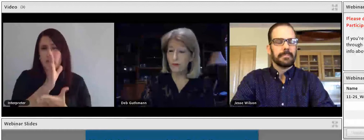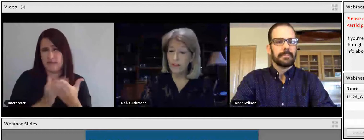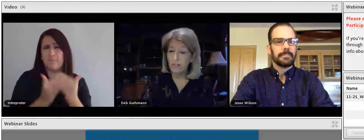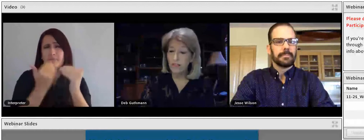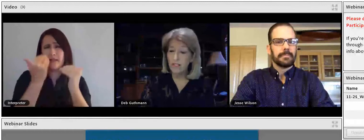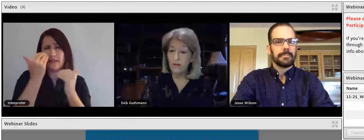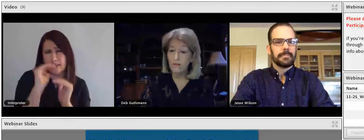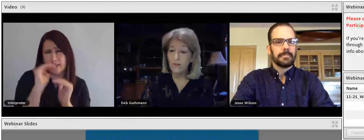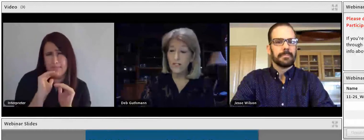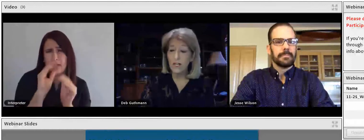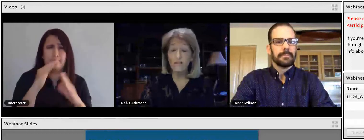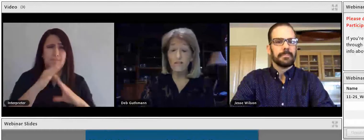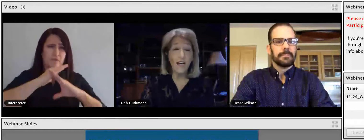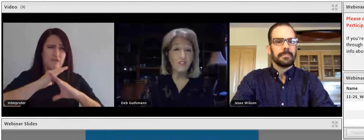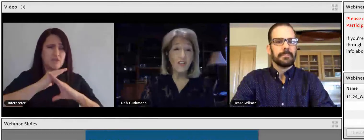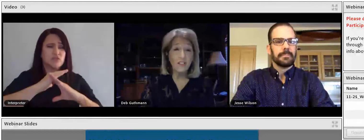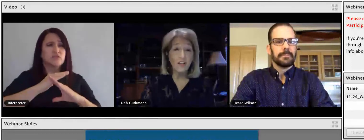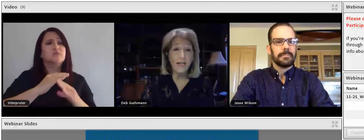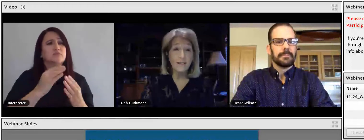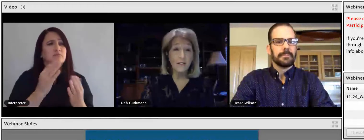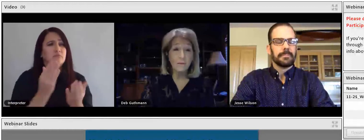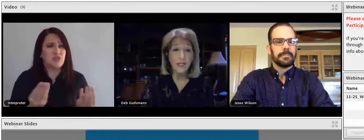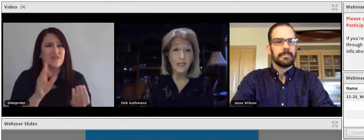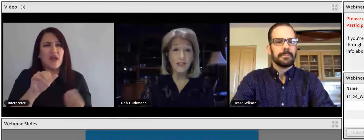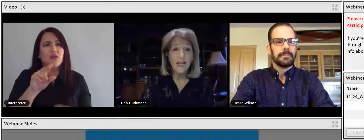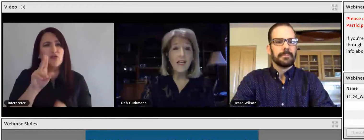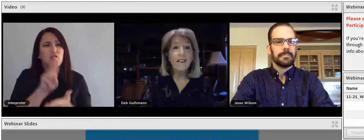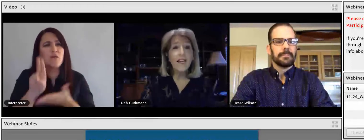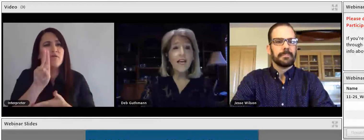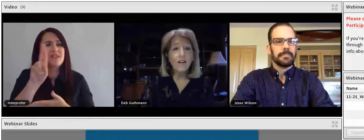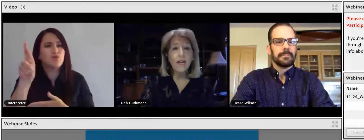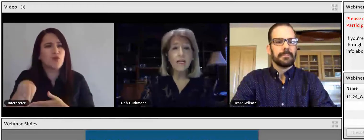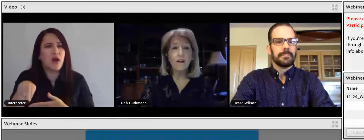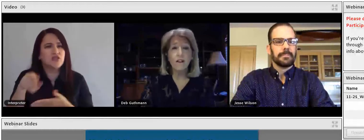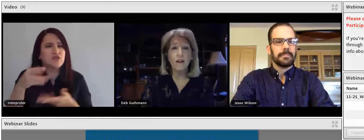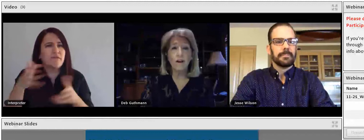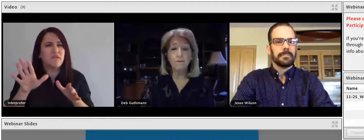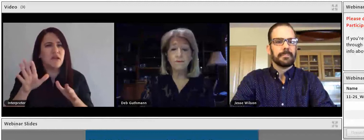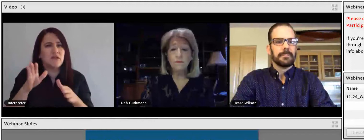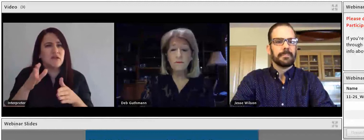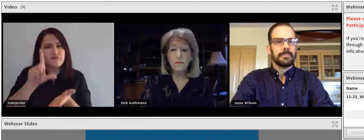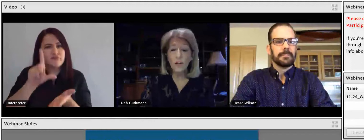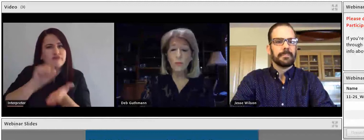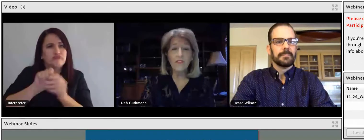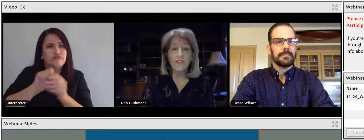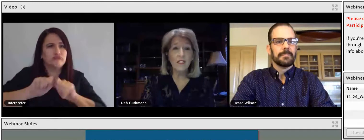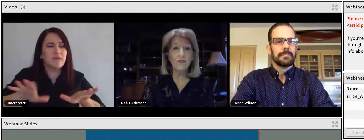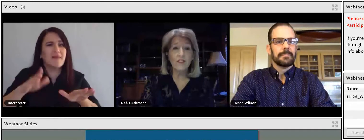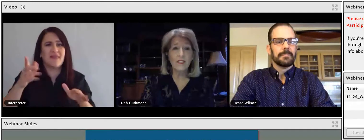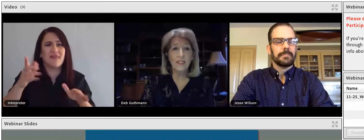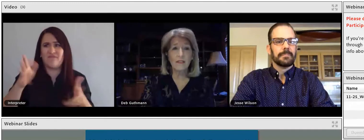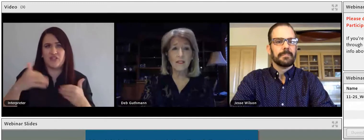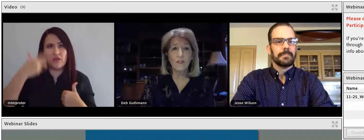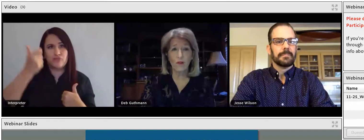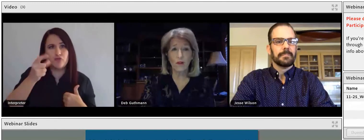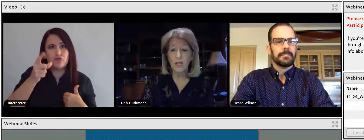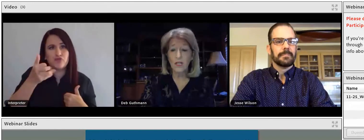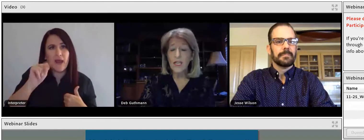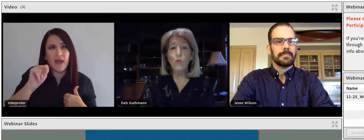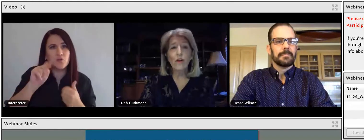materials out there that the University of Rochester has completed. They had a grant years ago with the Center for